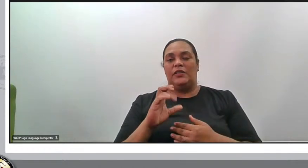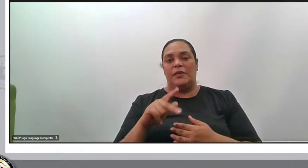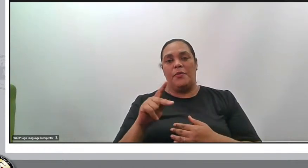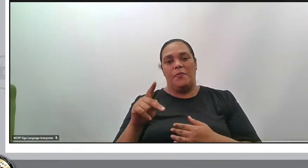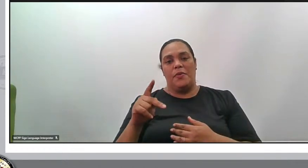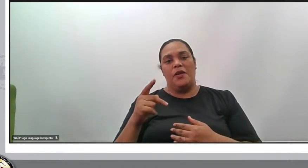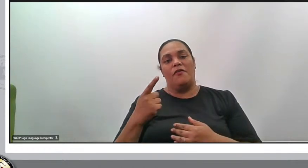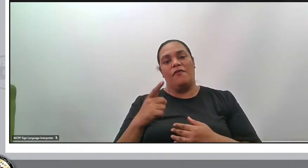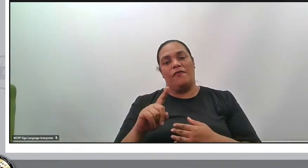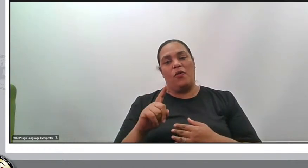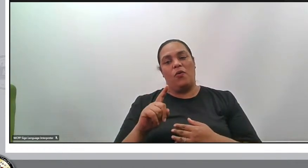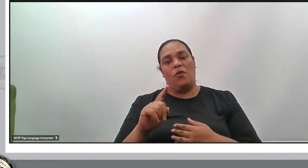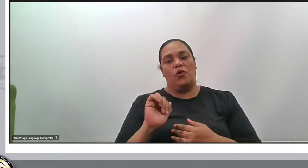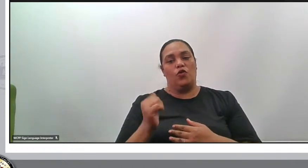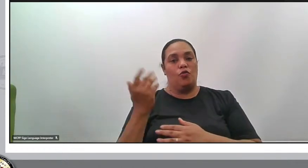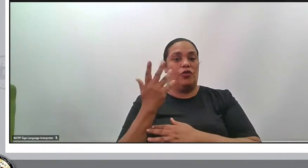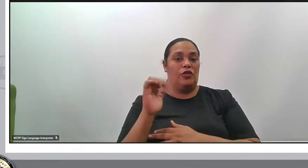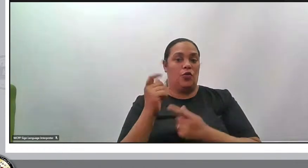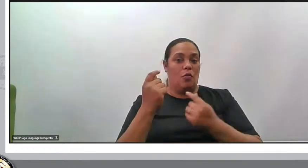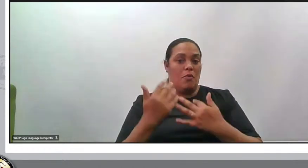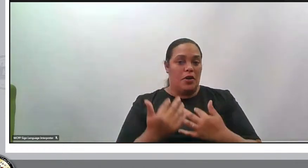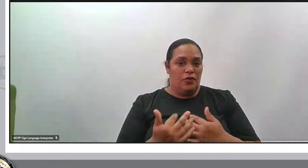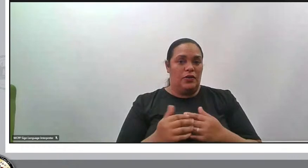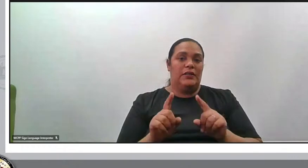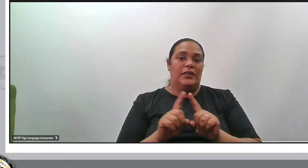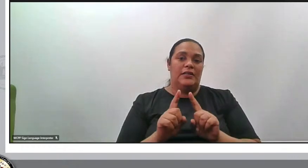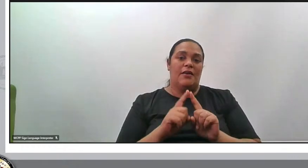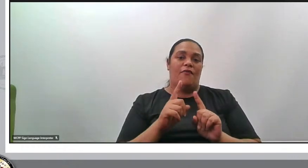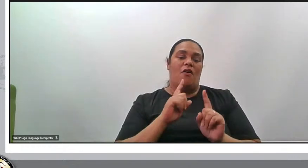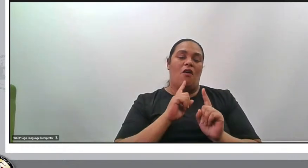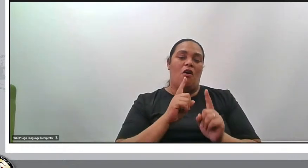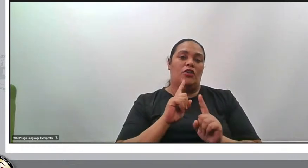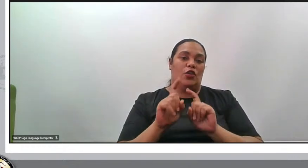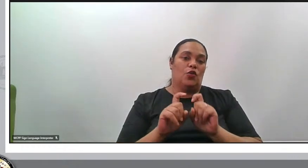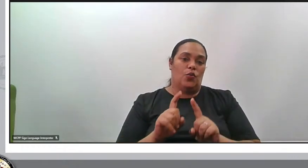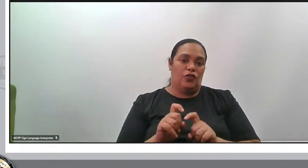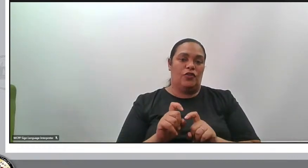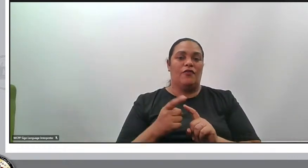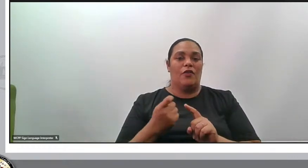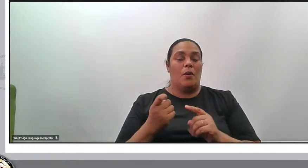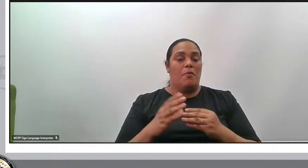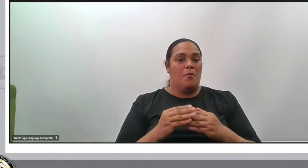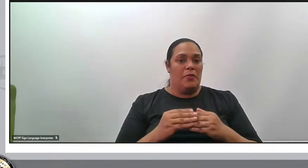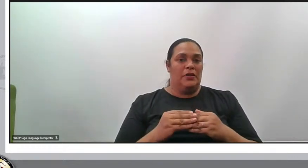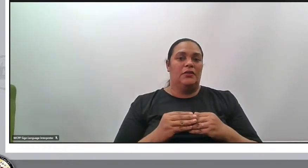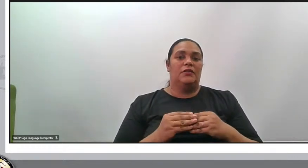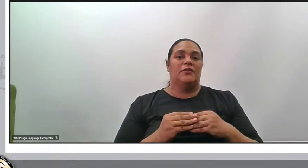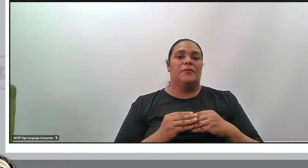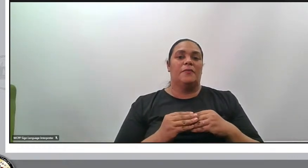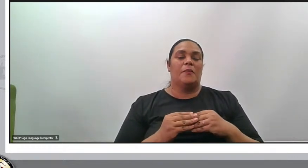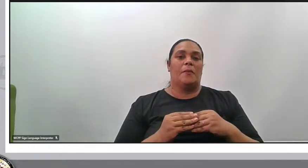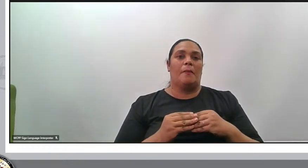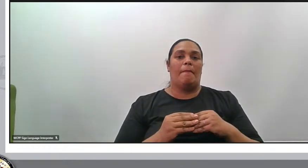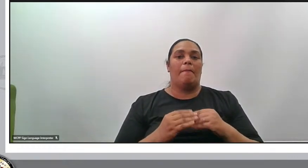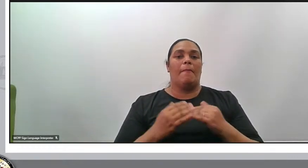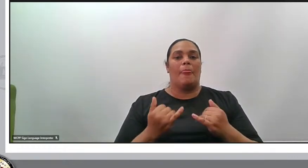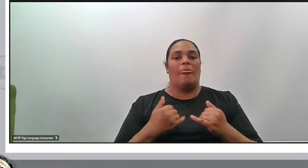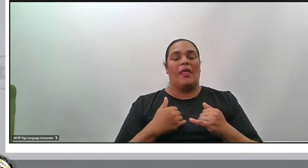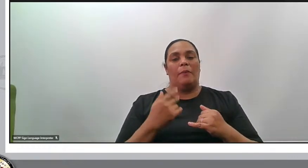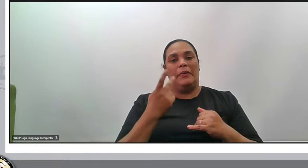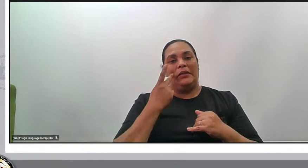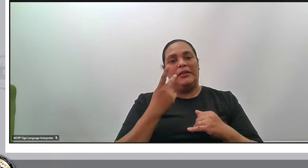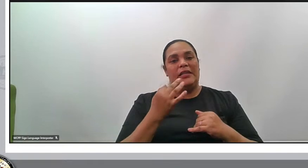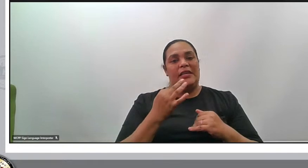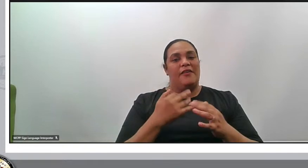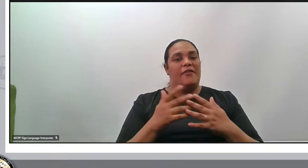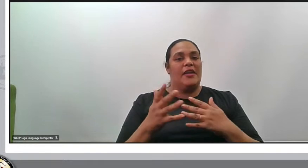for presenting the budget and for answering questions on it from the members. I'm now going to see if